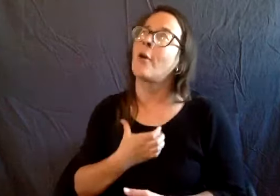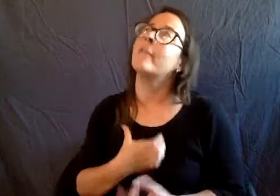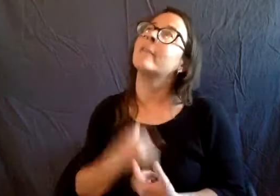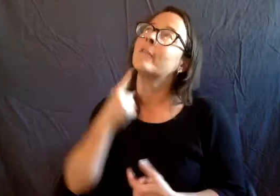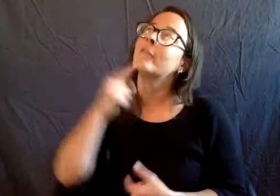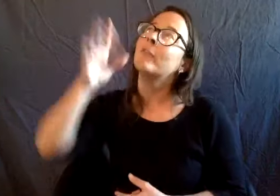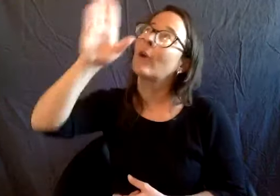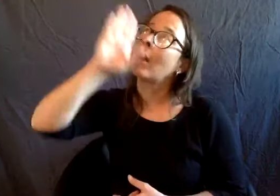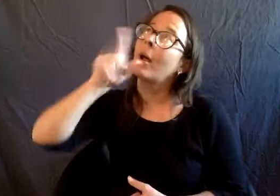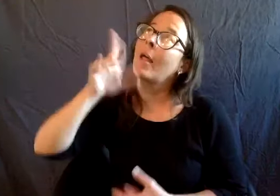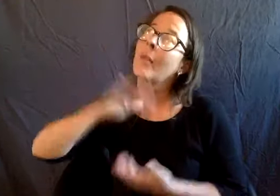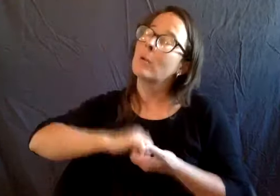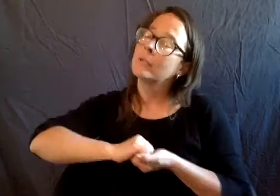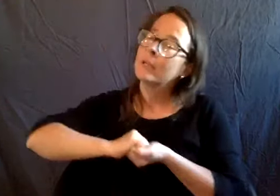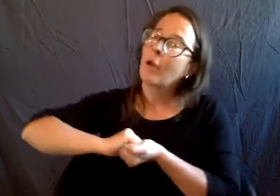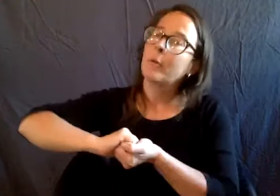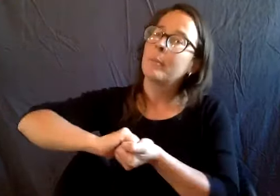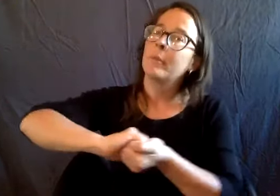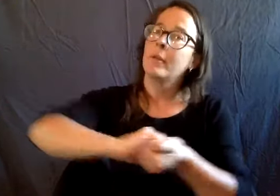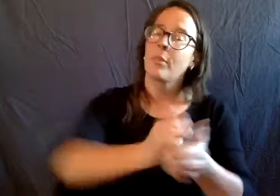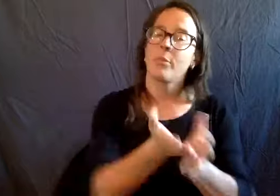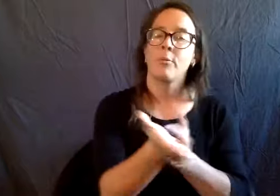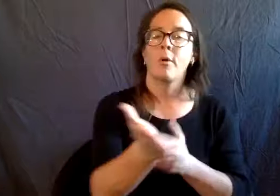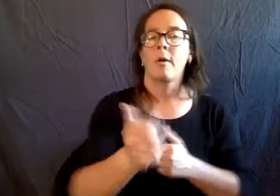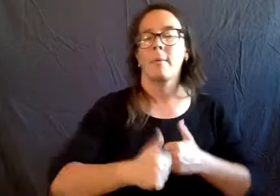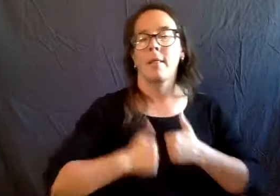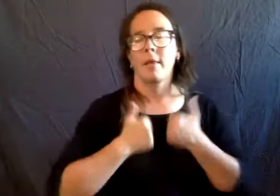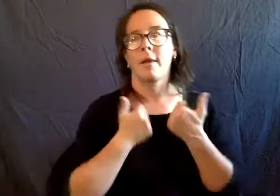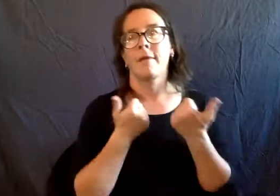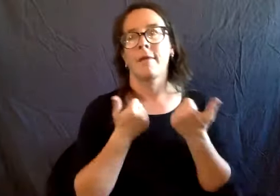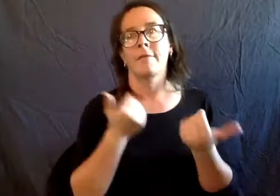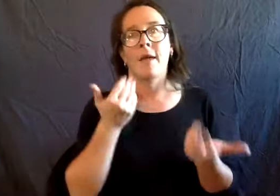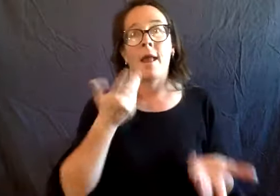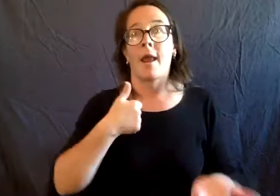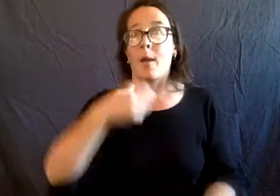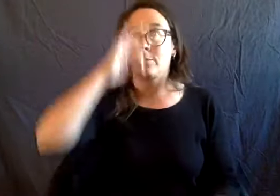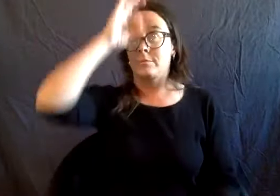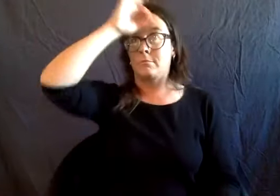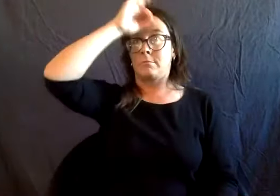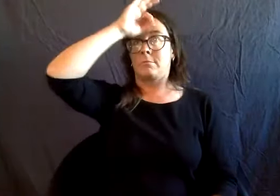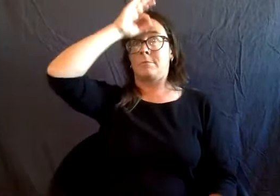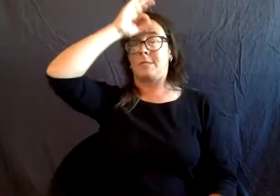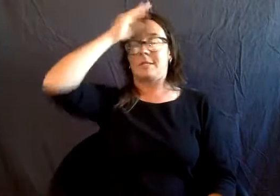greater than me, that can carry me through all of my life difficulties. And I didn't even know it. Didn't even know it.